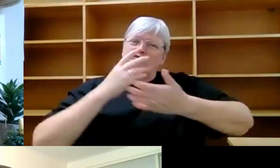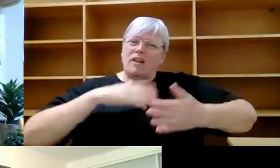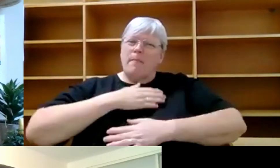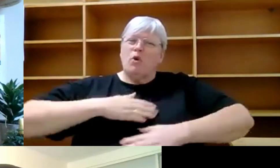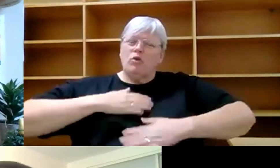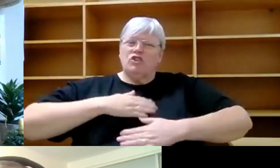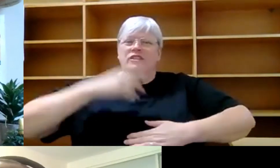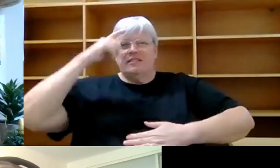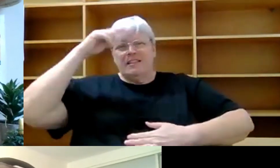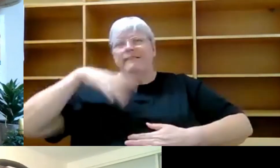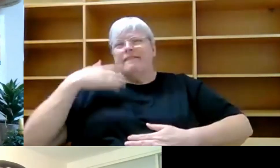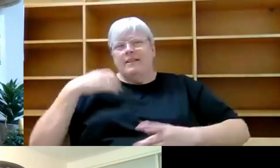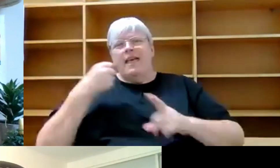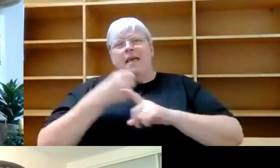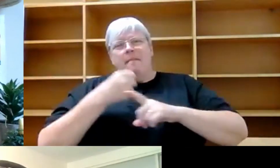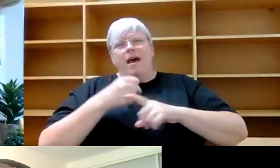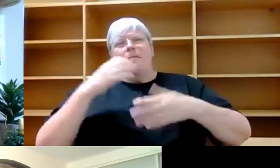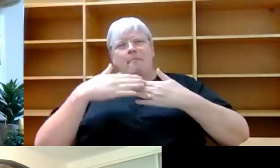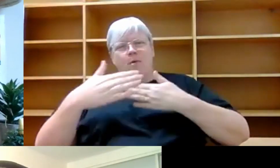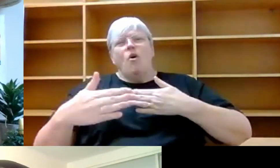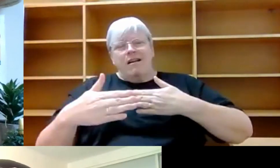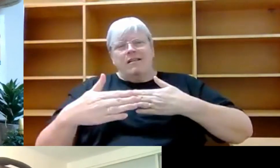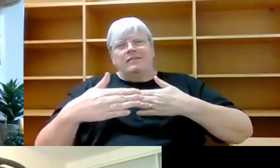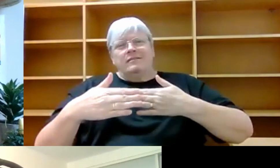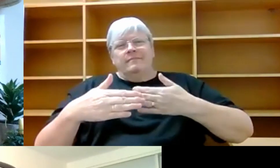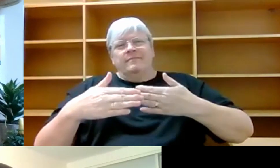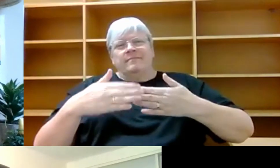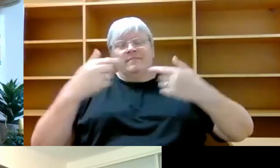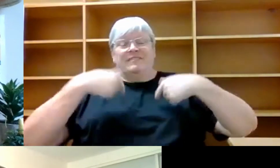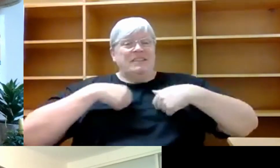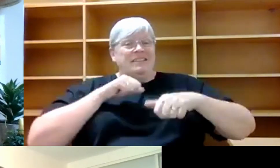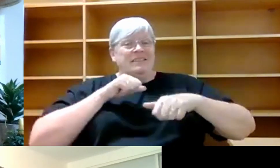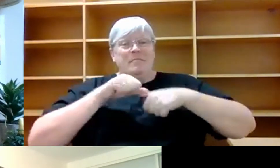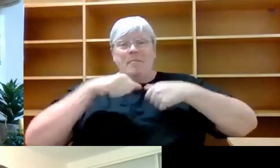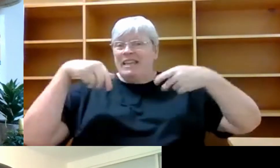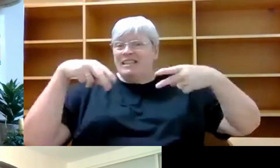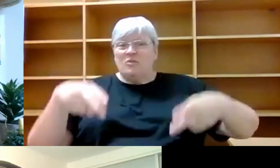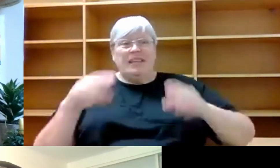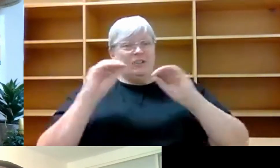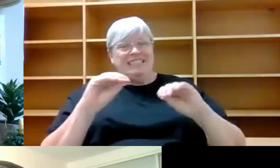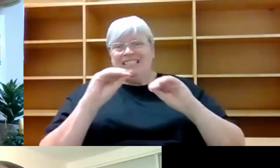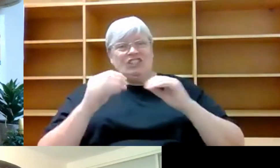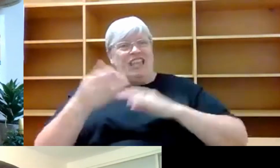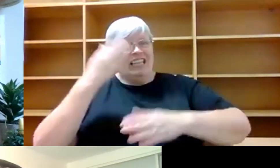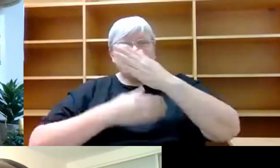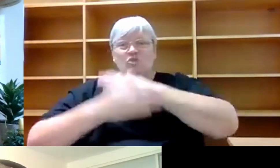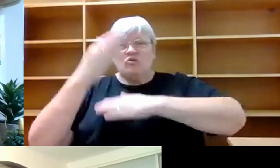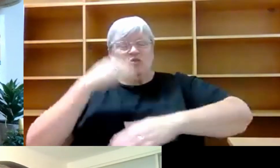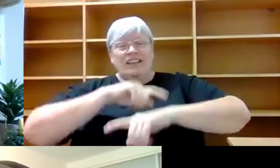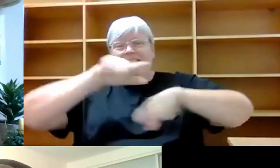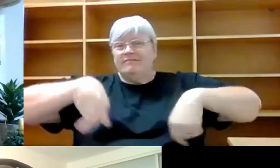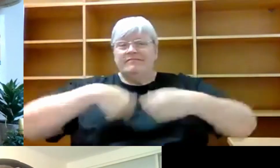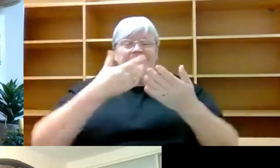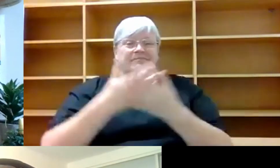impact them in a far greater way. And I think for me, that's the best way to teach history. If I can infuse